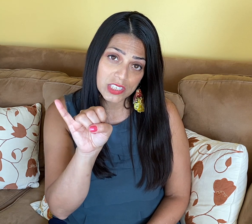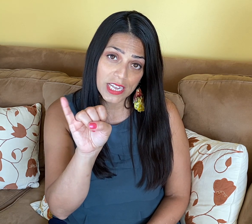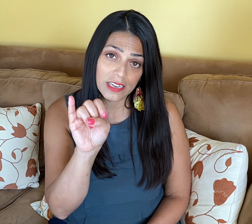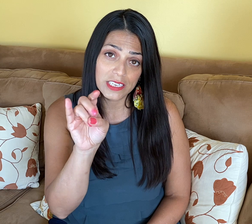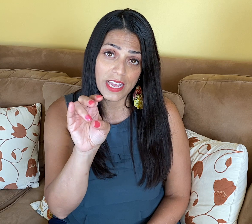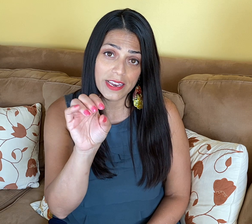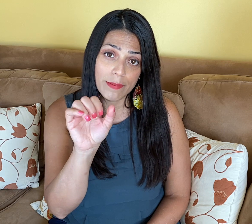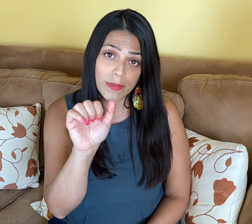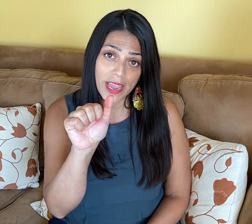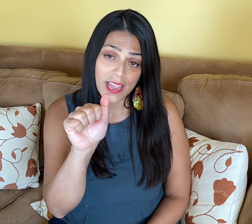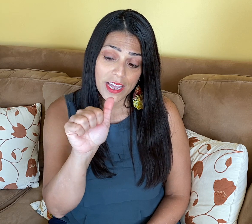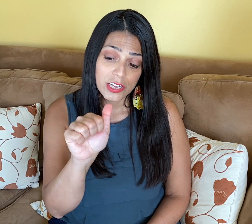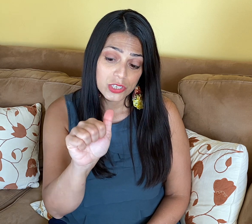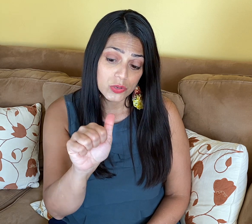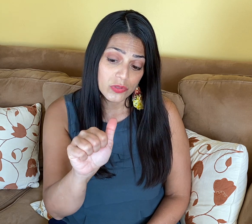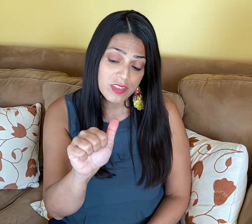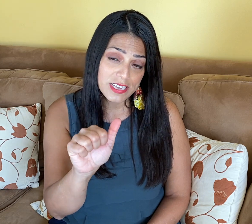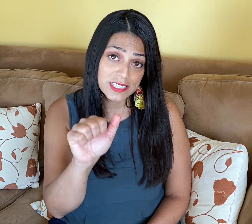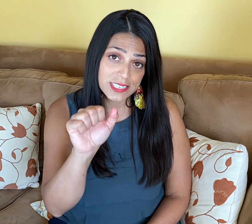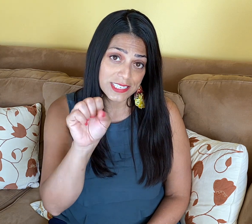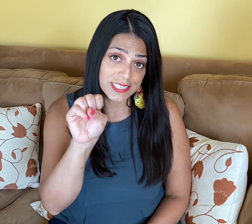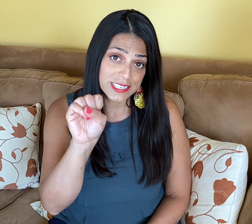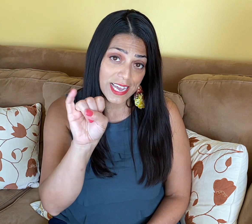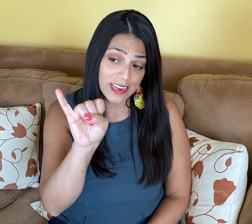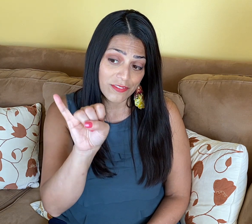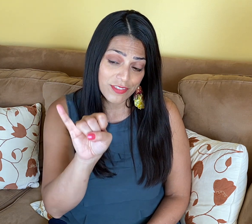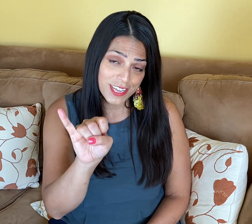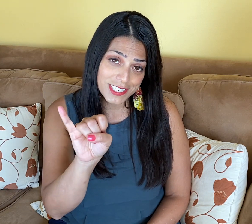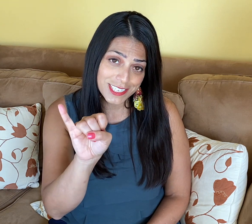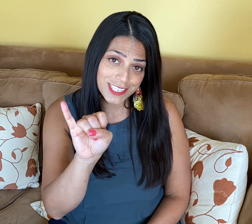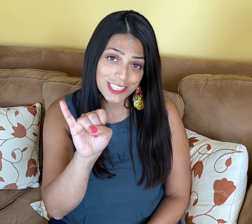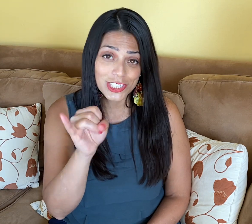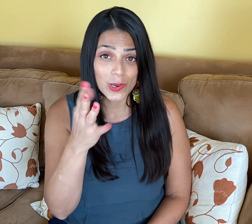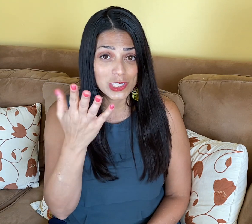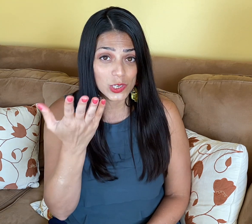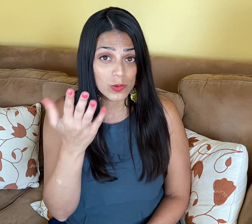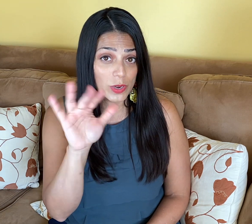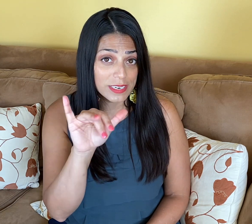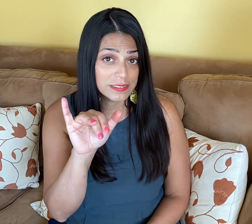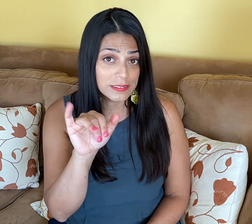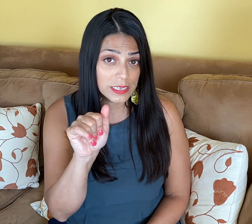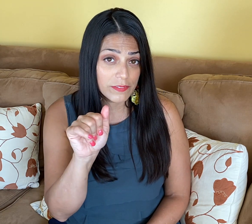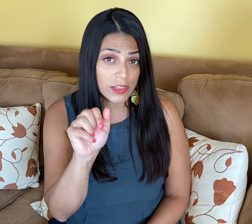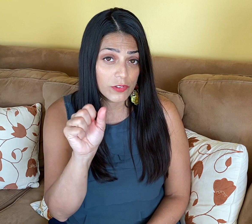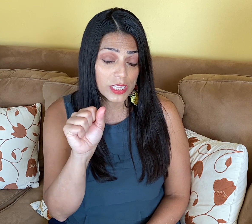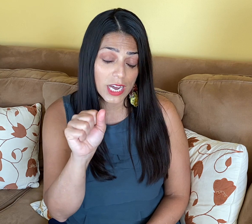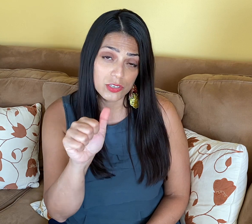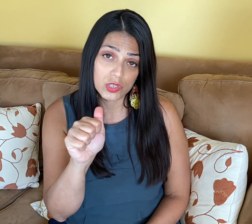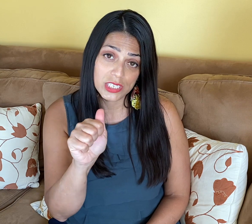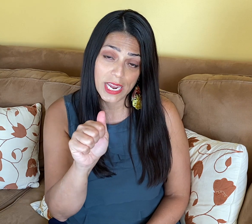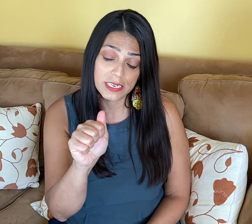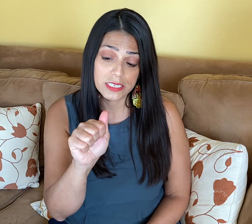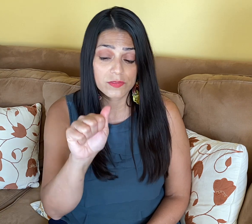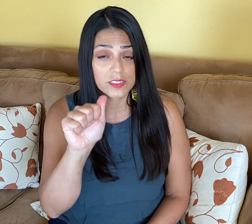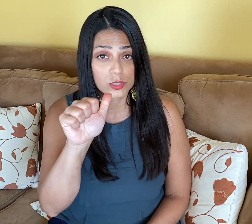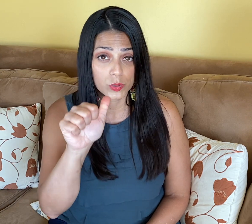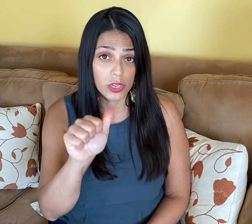down, and they may do this instead of this. So it's a good way to see if they really understand the difference between their